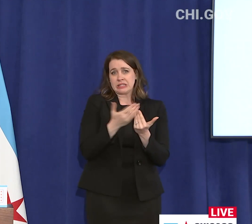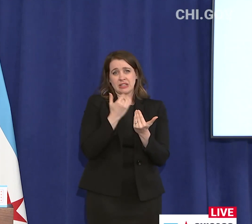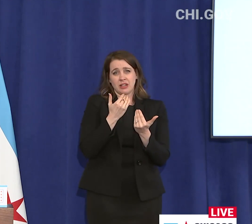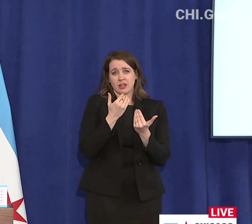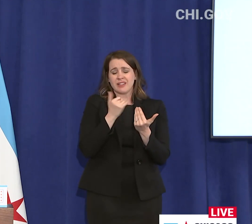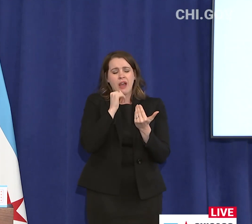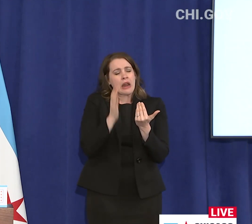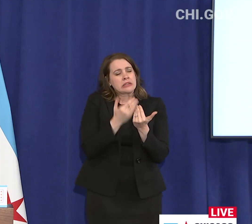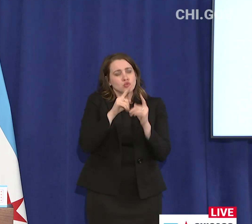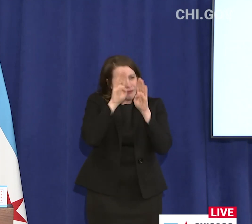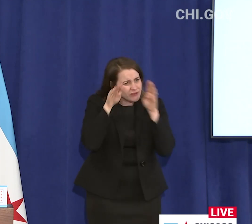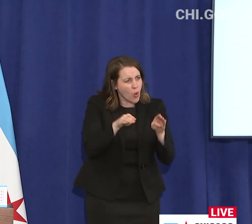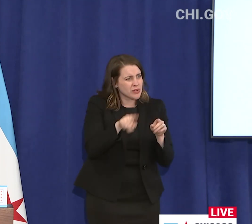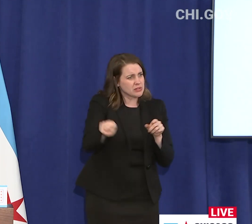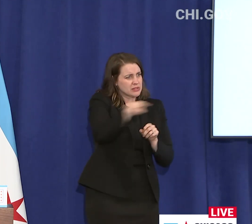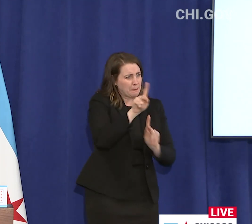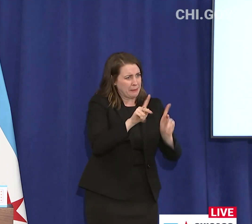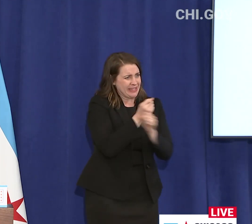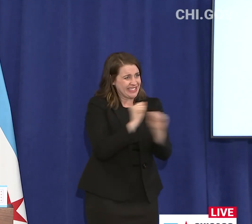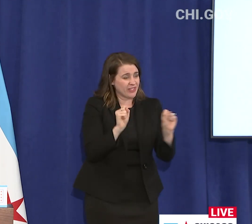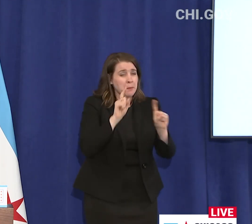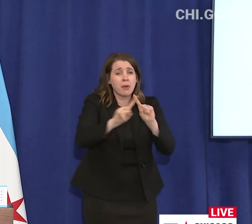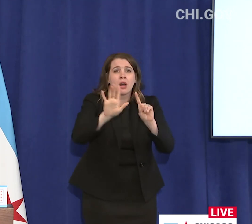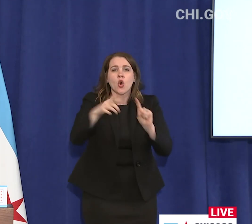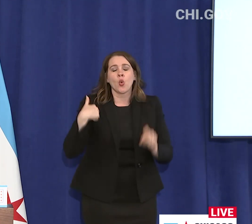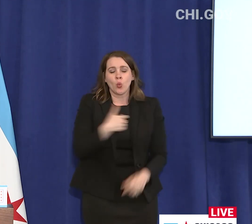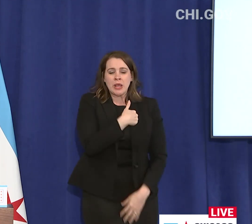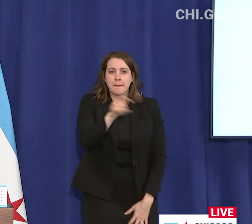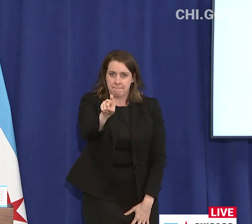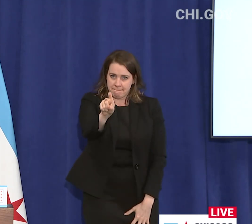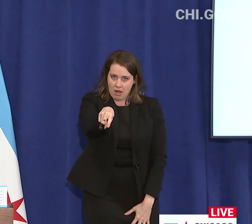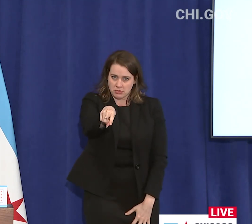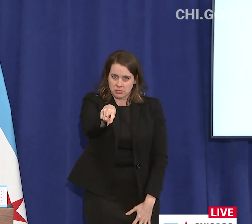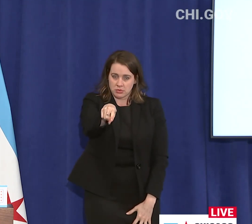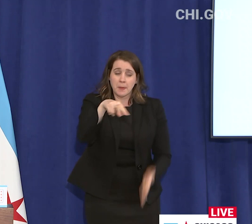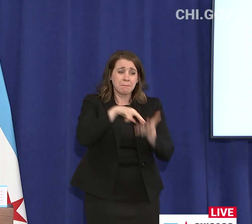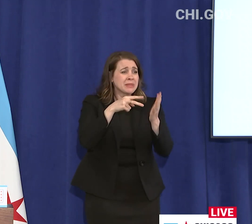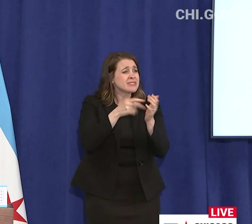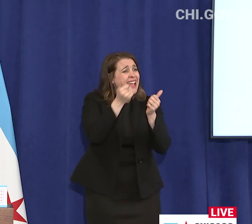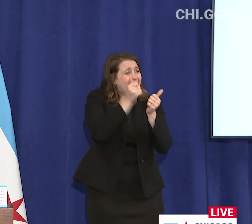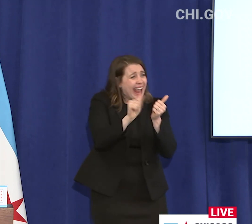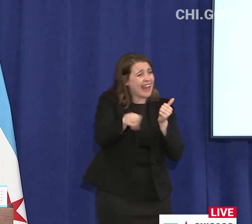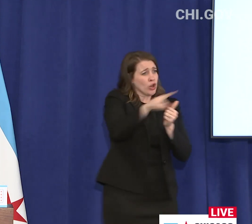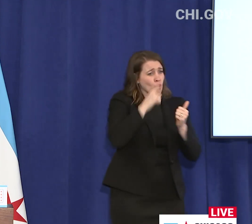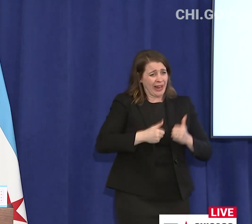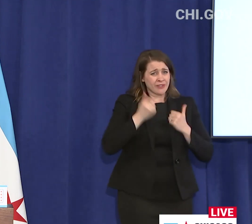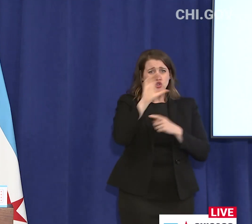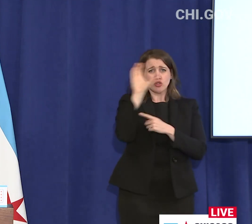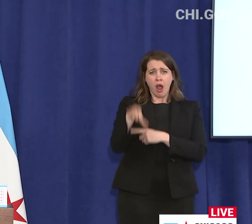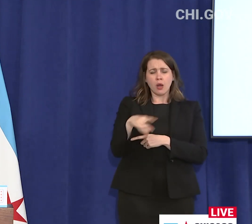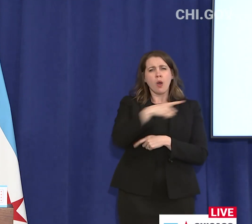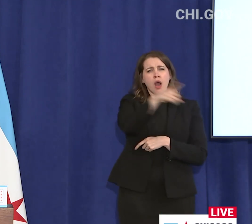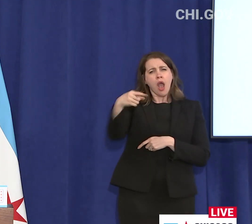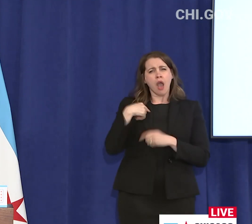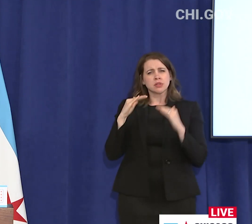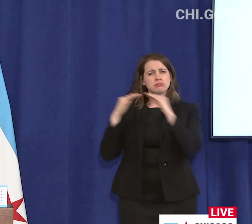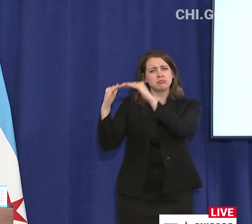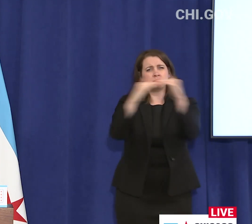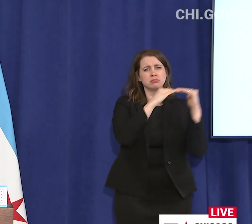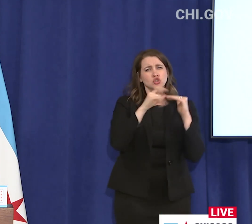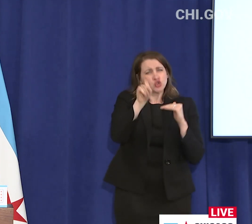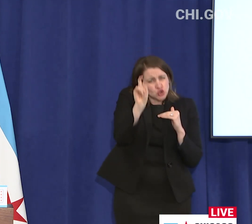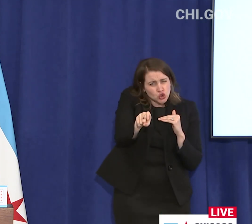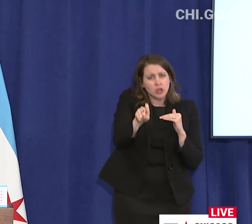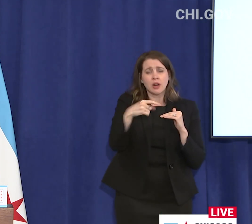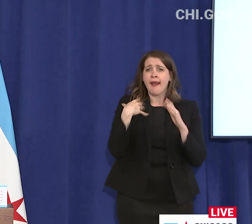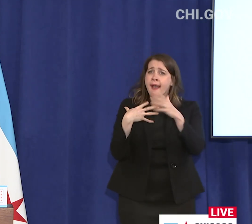must. We must, because everyone in every neighborhood has the same right to expect to be able to walk out their door in freedom